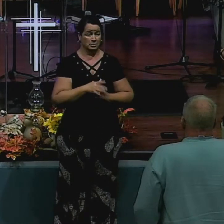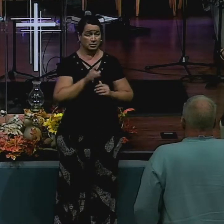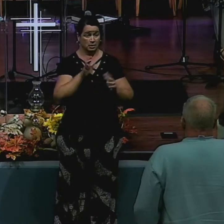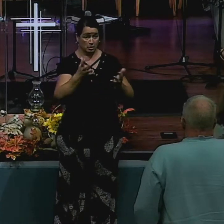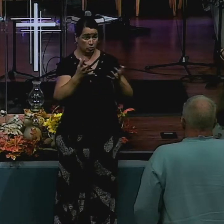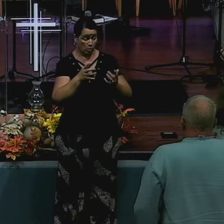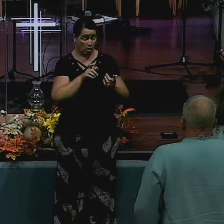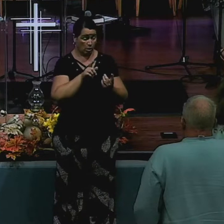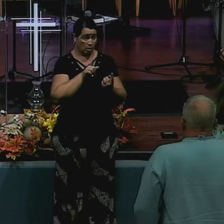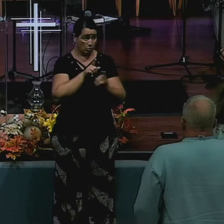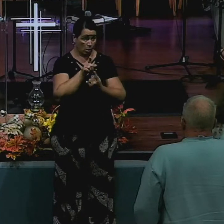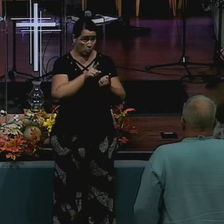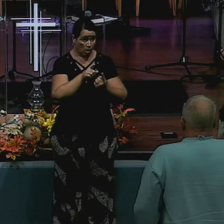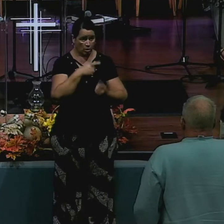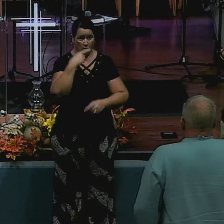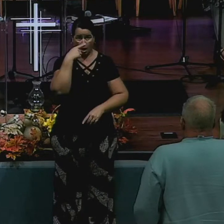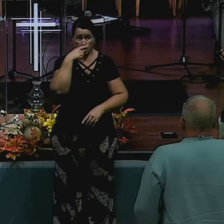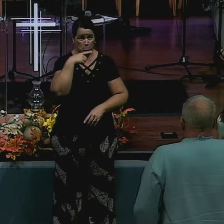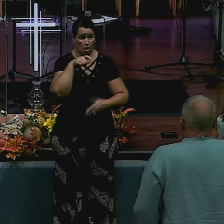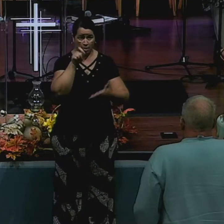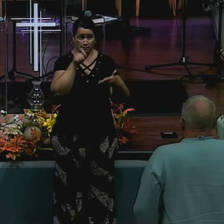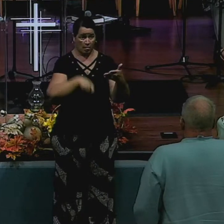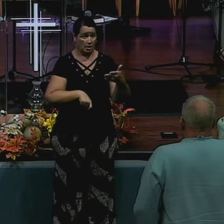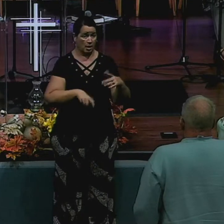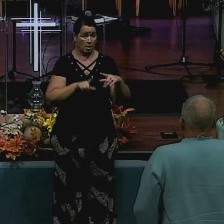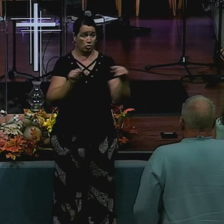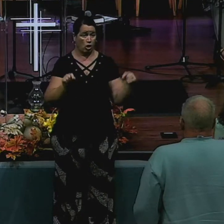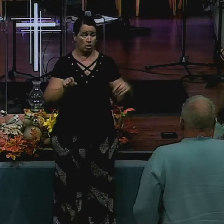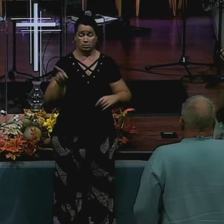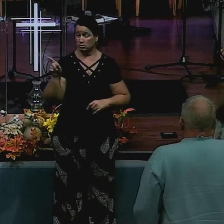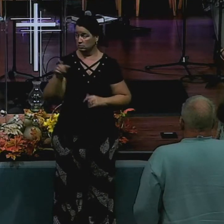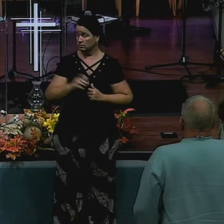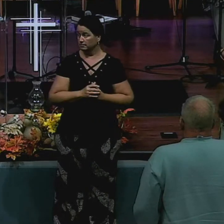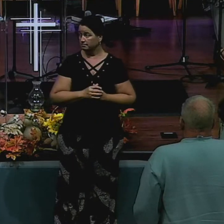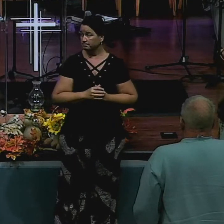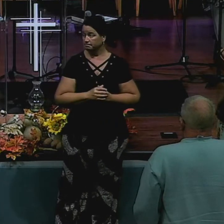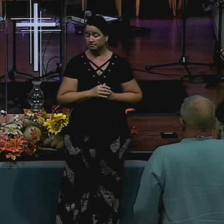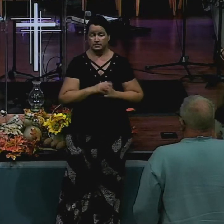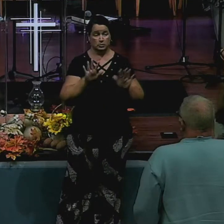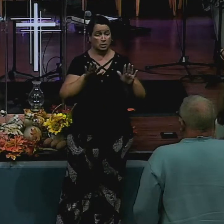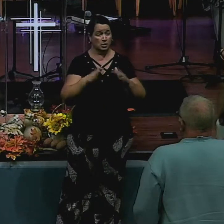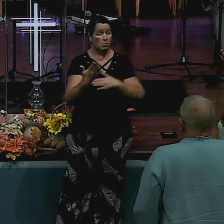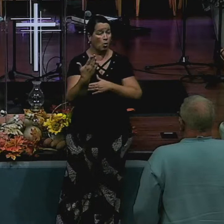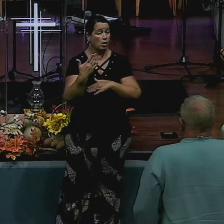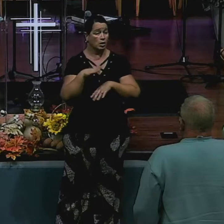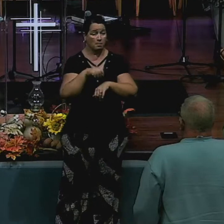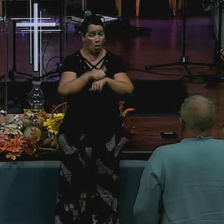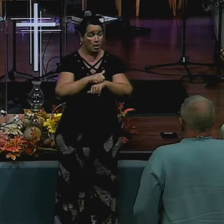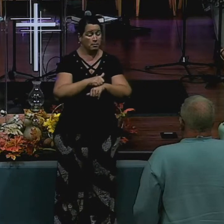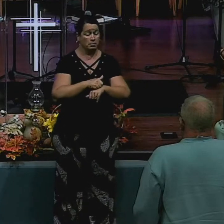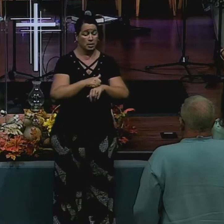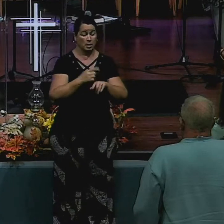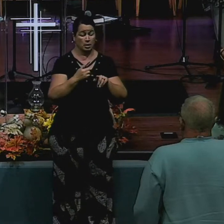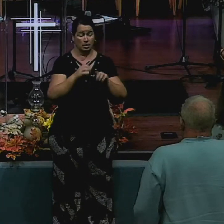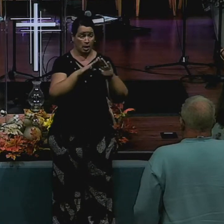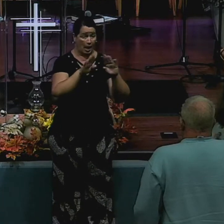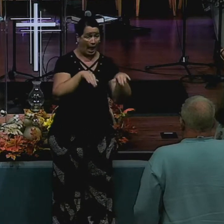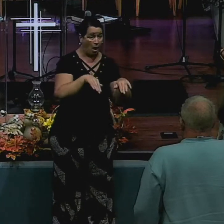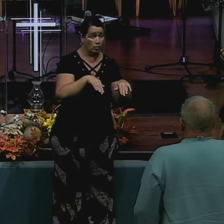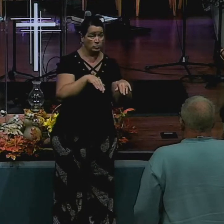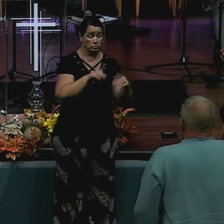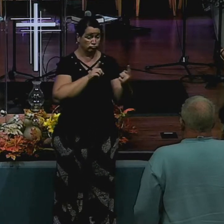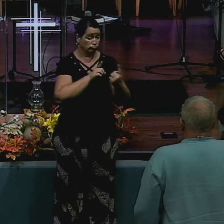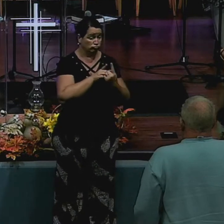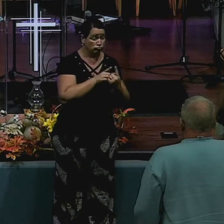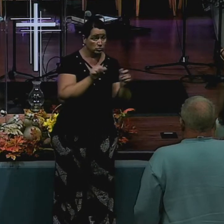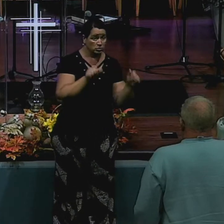one-on-one, nothing makes me happier than to do that. Whether we can do it on Sunday morning, whether we make an appointment, we do house calls, we'll meet you at the church at your convenience. So